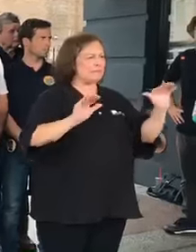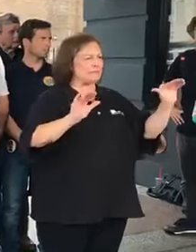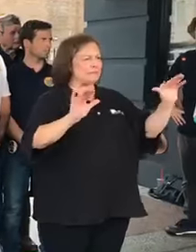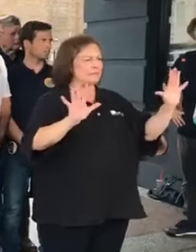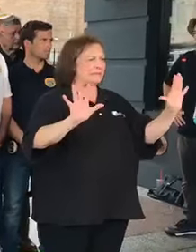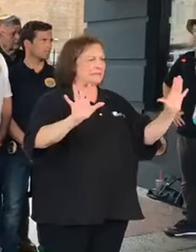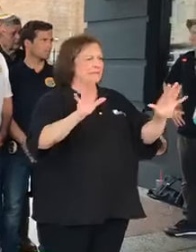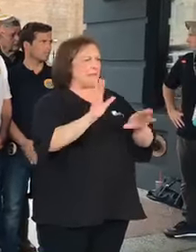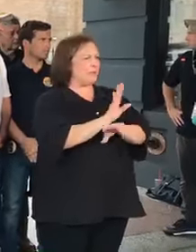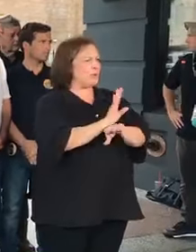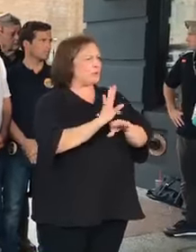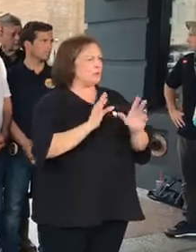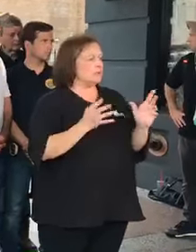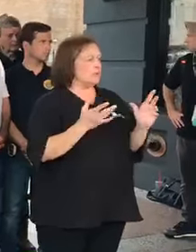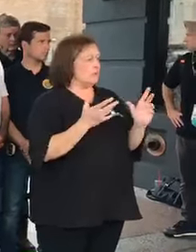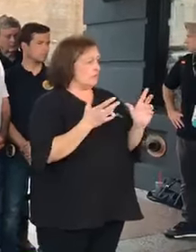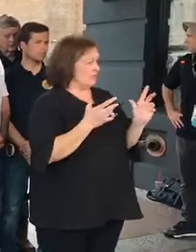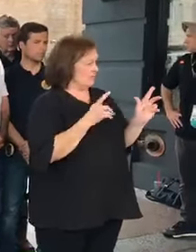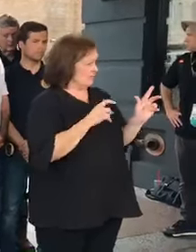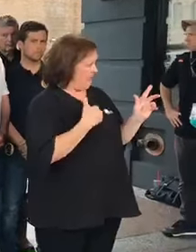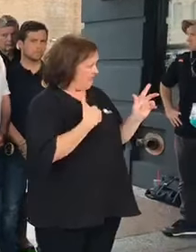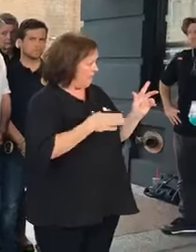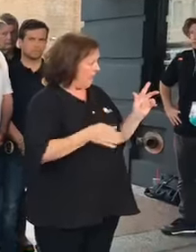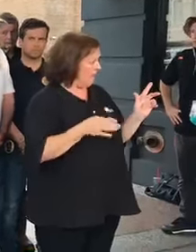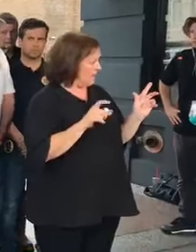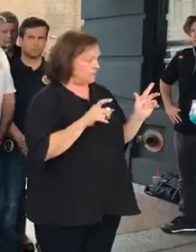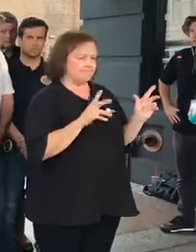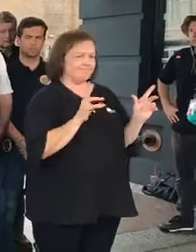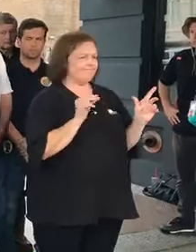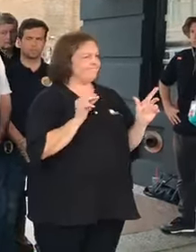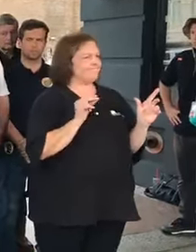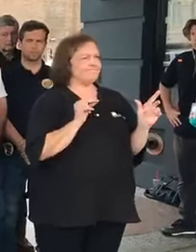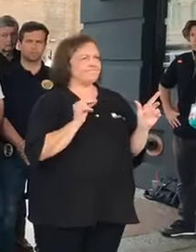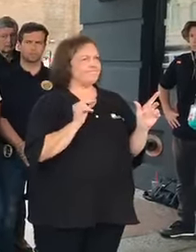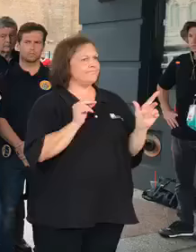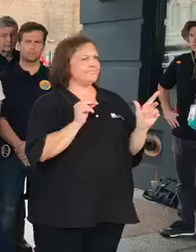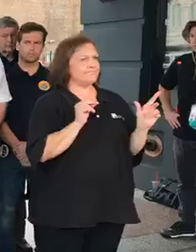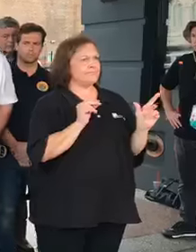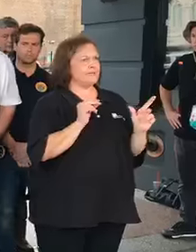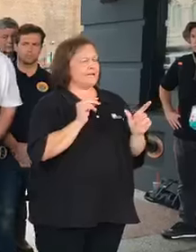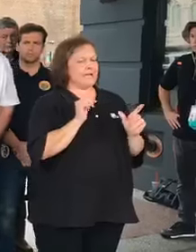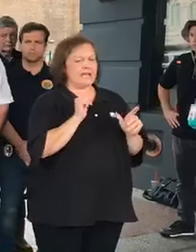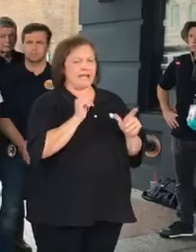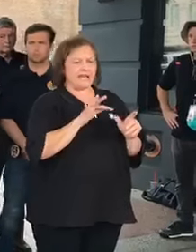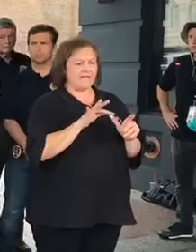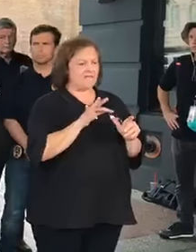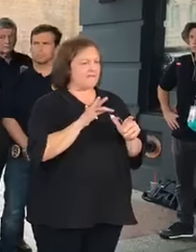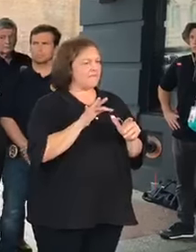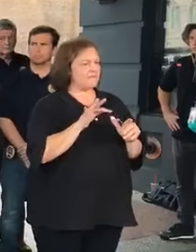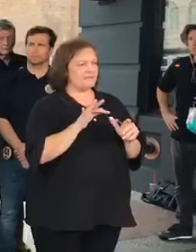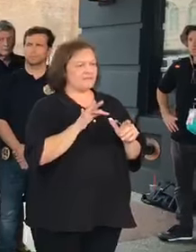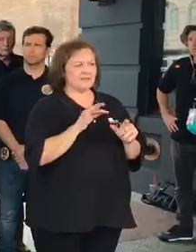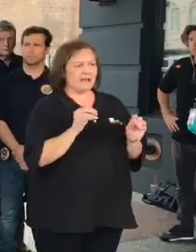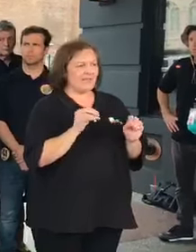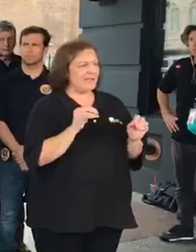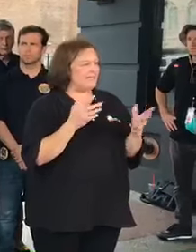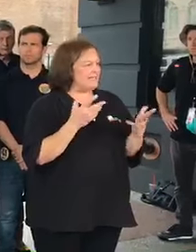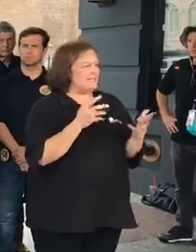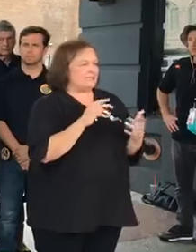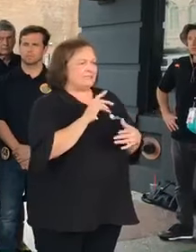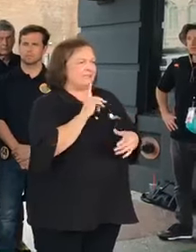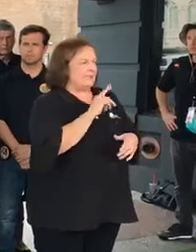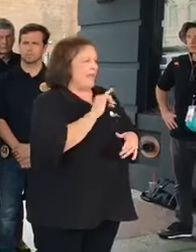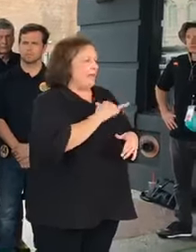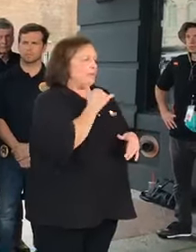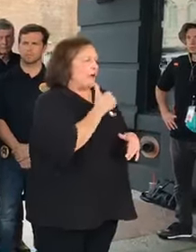Are you any closer to a plan to do that? We are not. If anything, it's gotten, it hadn't been the best